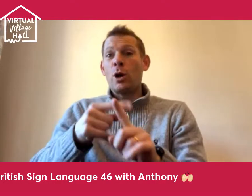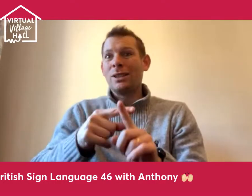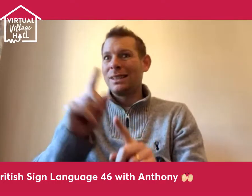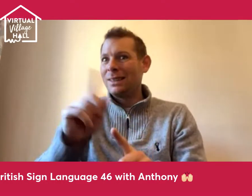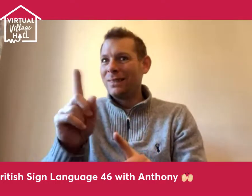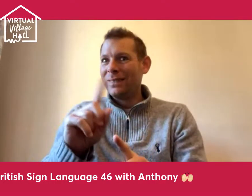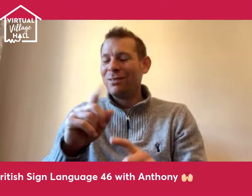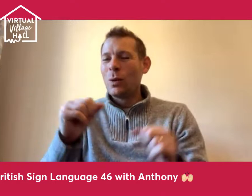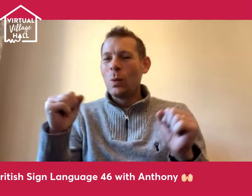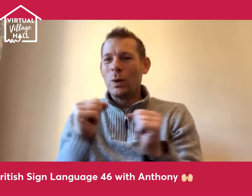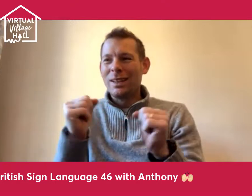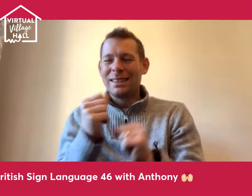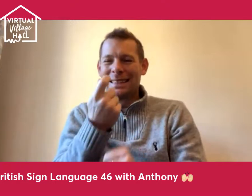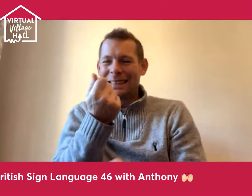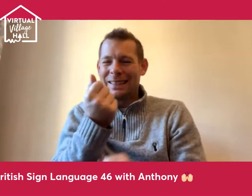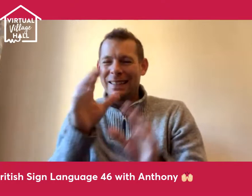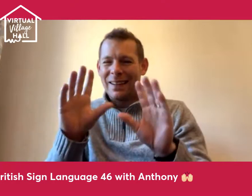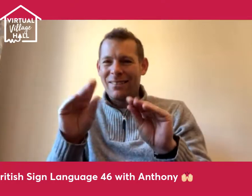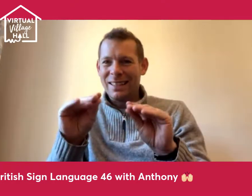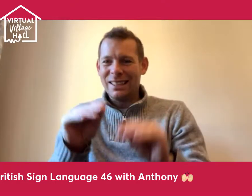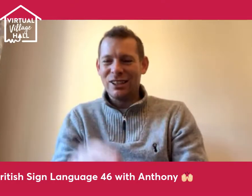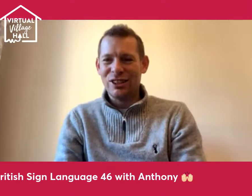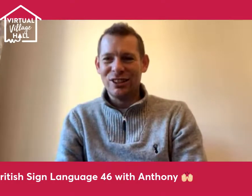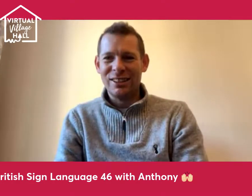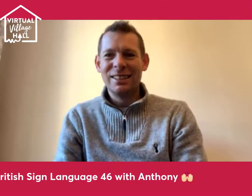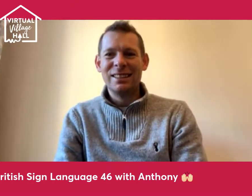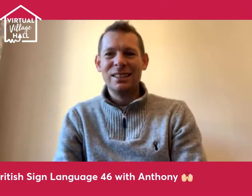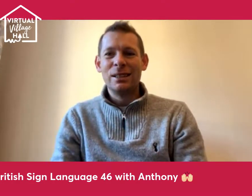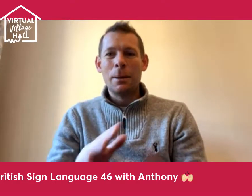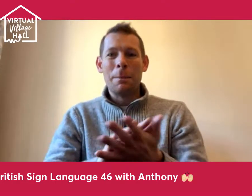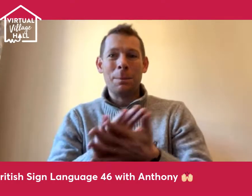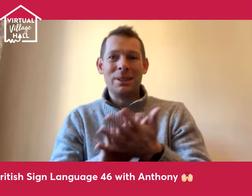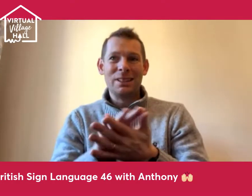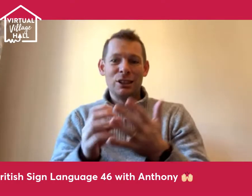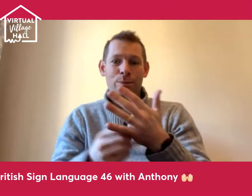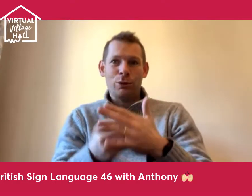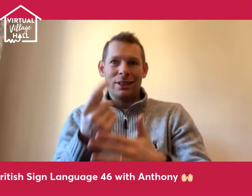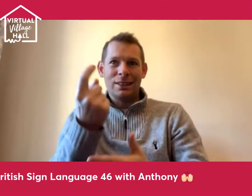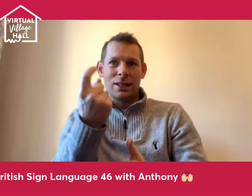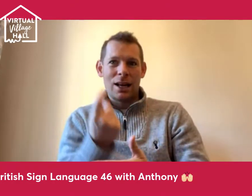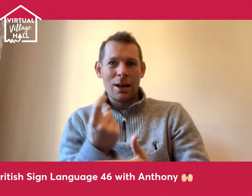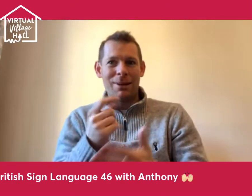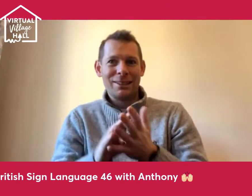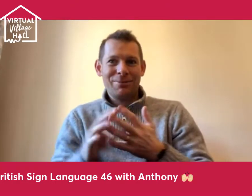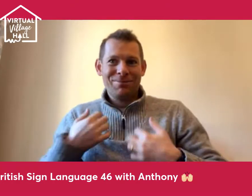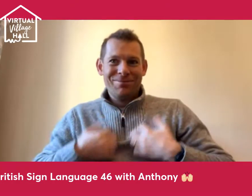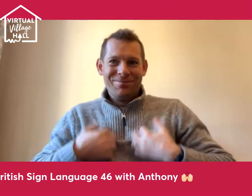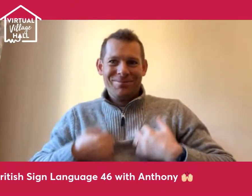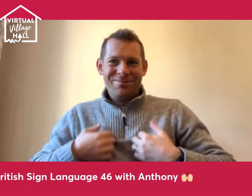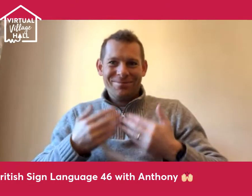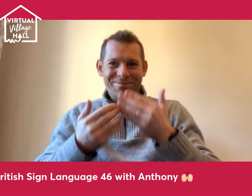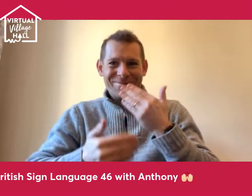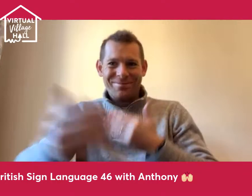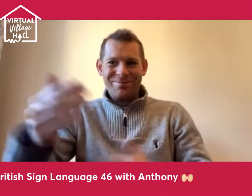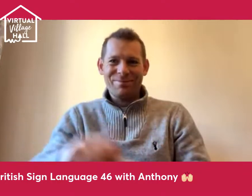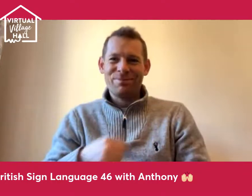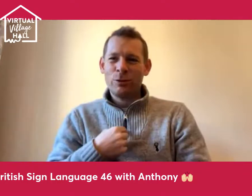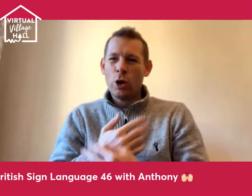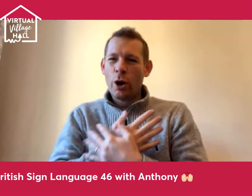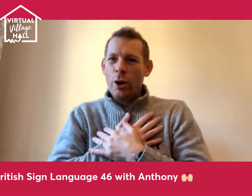in temperature, but the positive thing about that is winter is nearly over. Spring is coming soon, definitely. So we're all